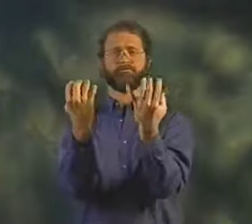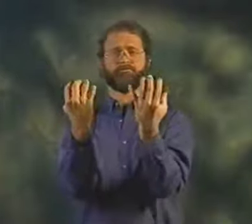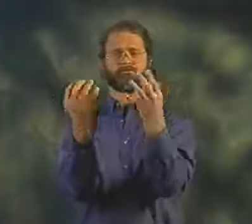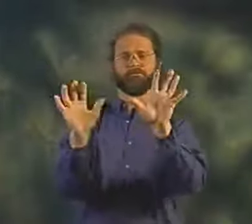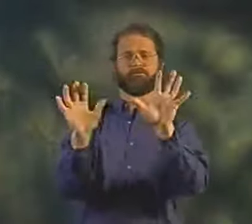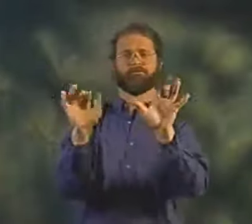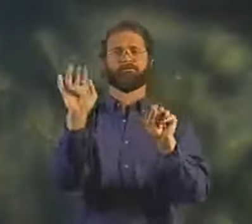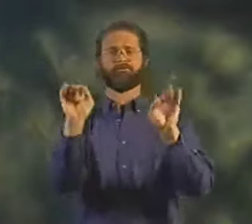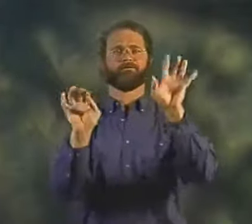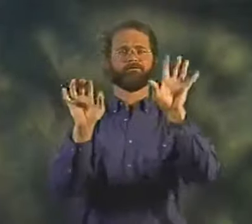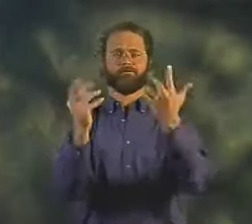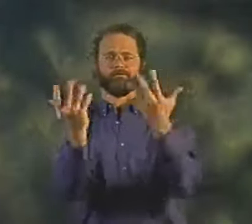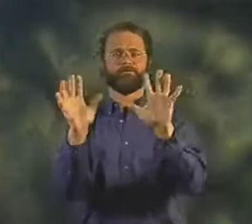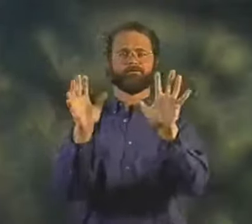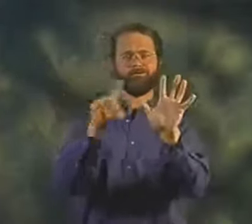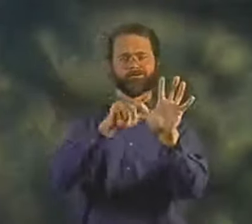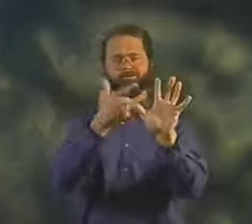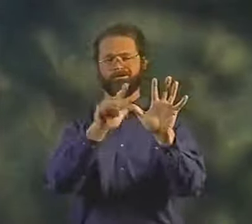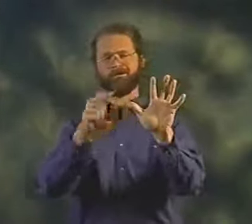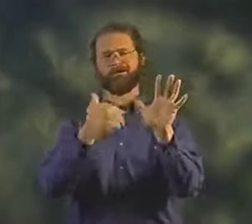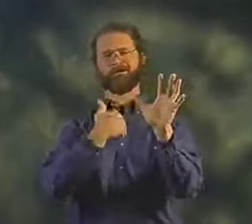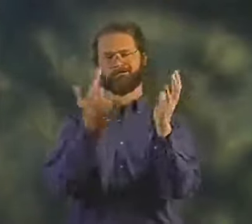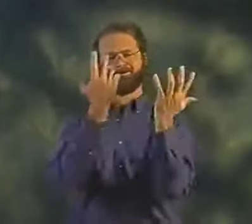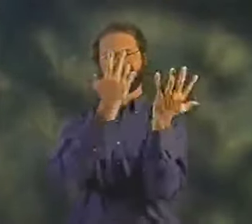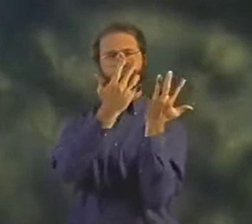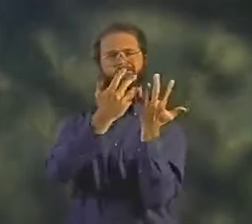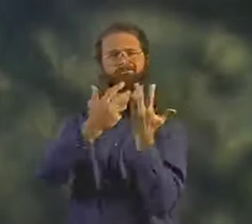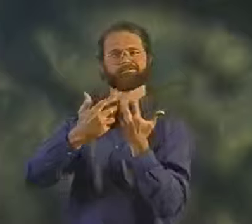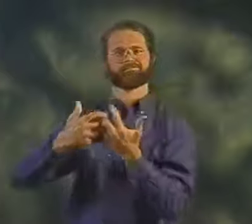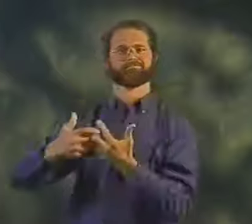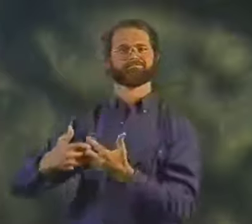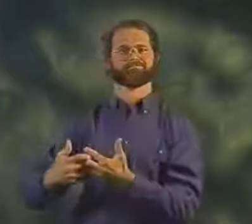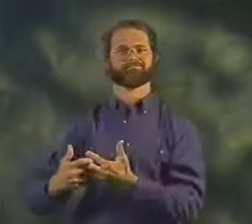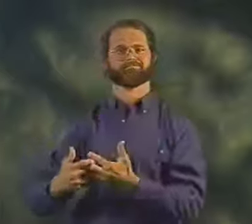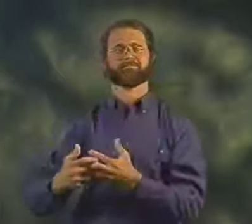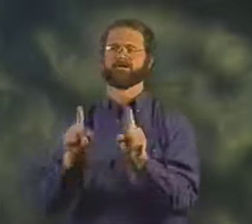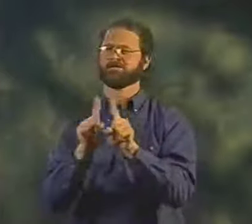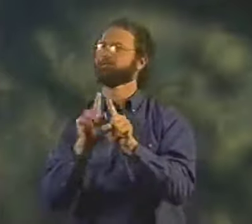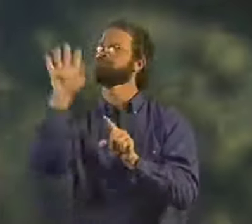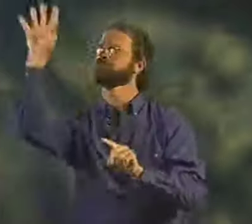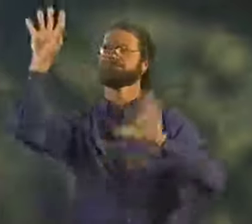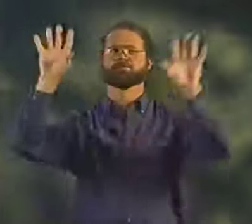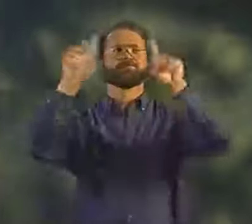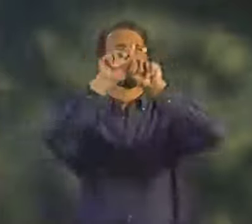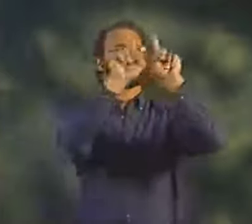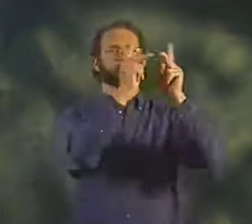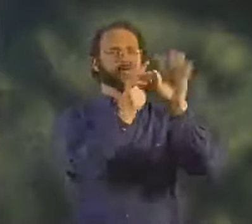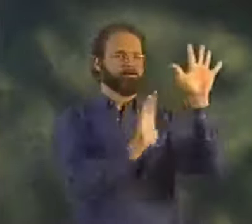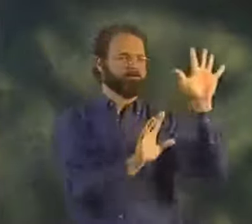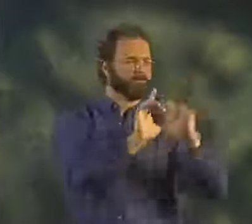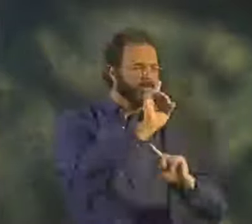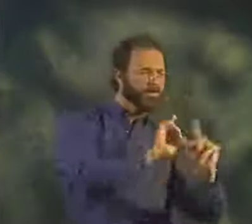Palm orientation, with the hands facing in or out, or switching back and forth, all bring the work